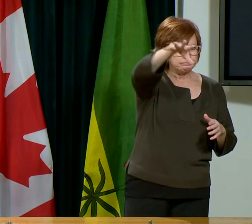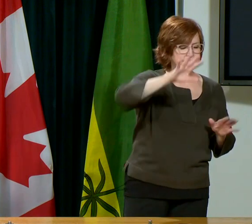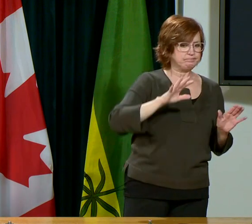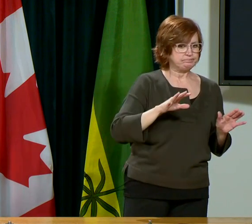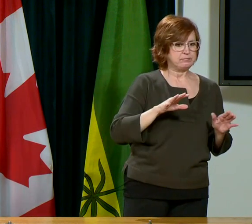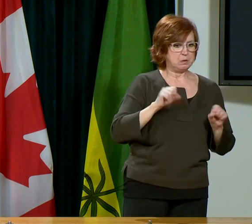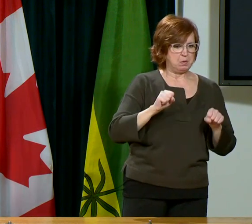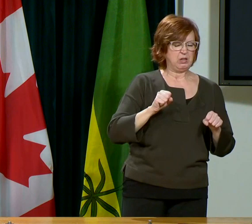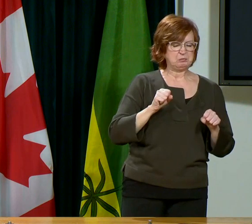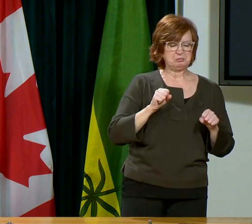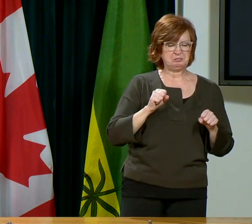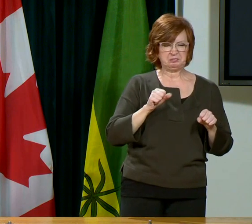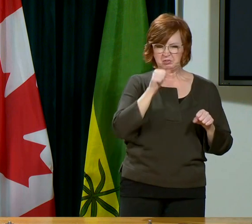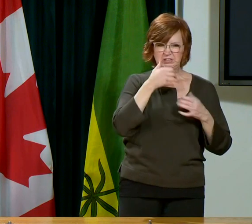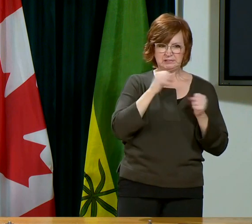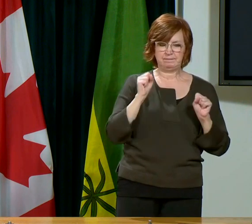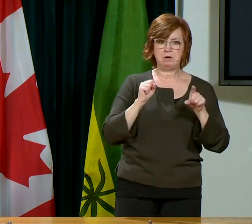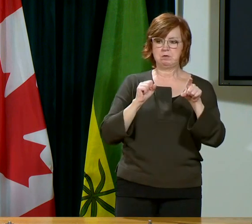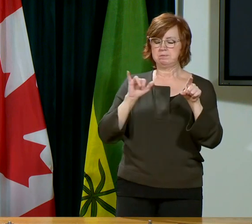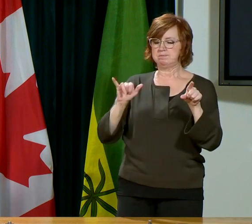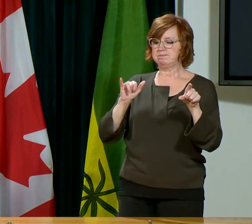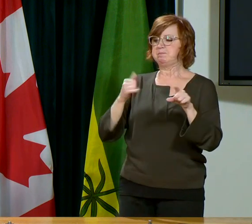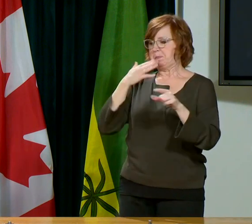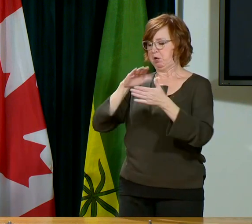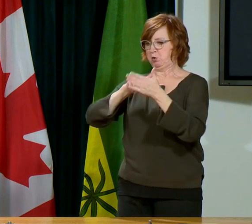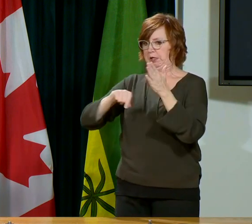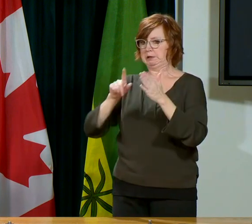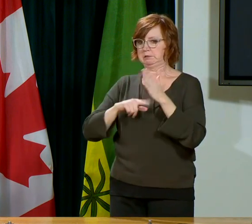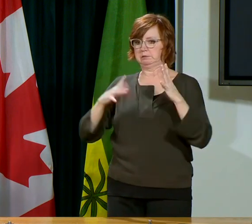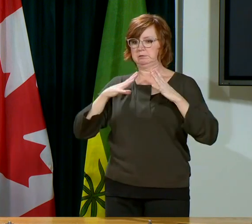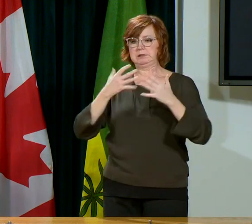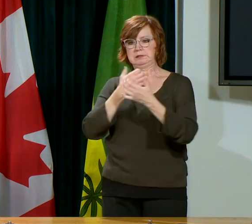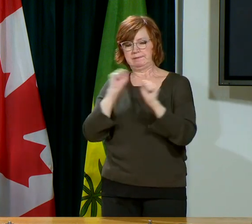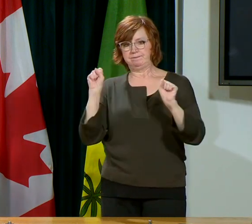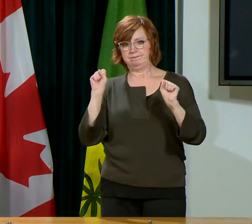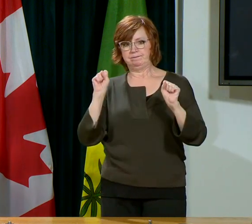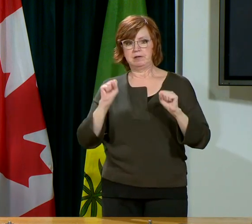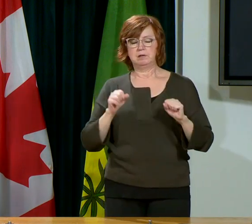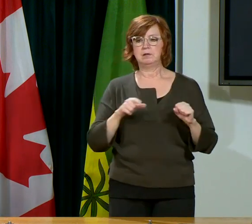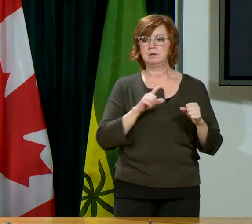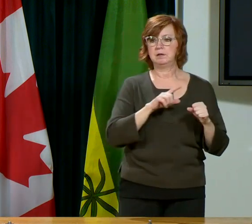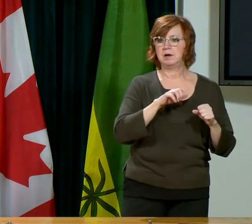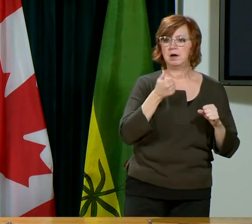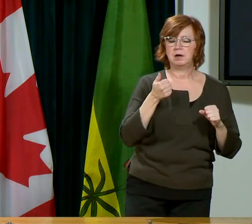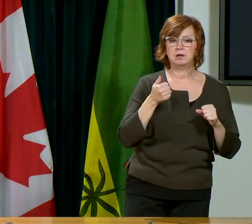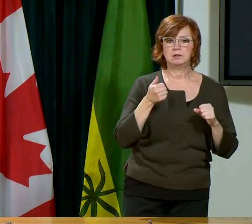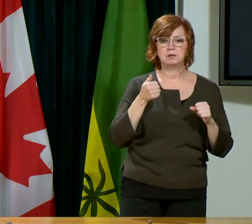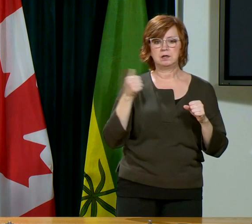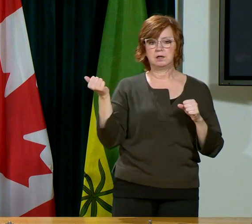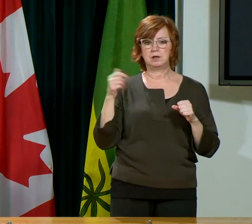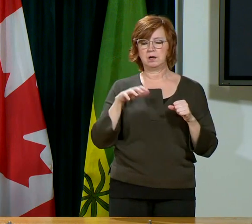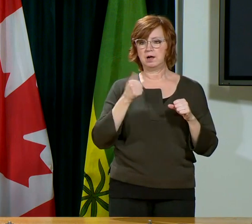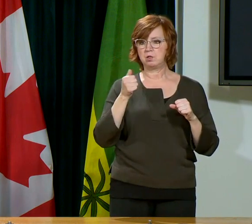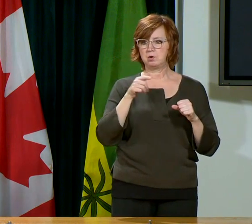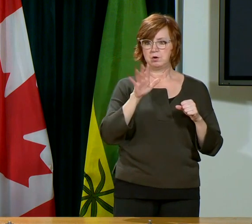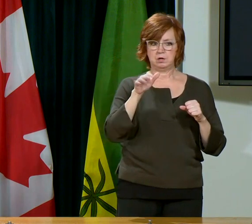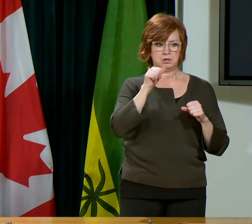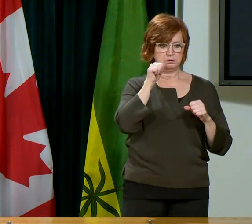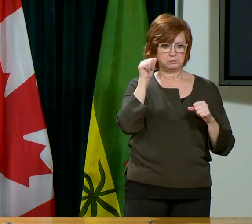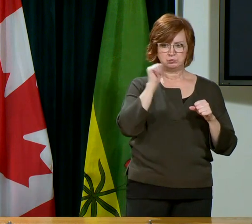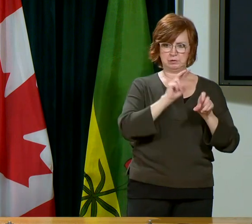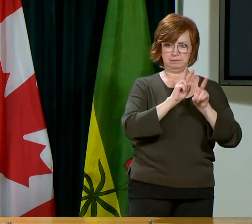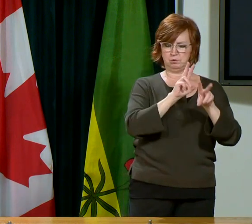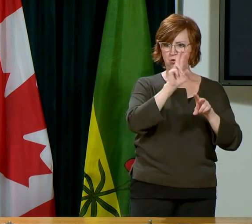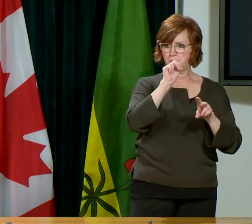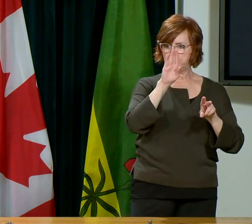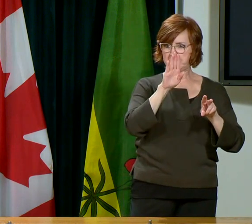North Battleford, spontaneous event that we're not aware of is quite different than an event that was planned, advertised, and that